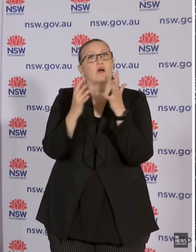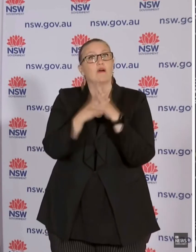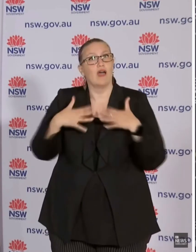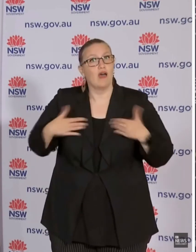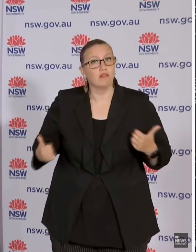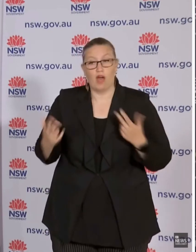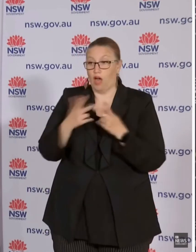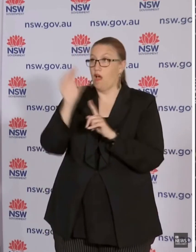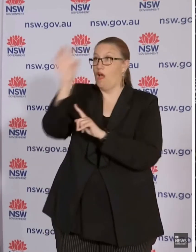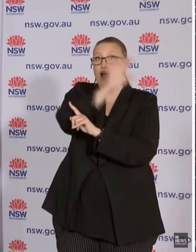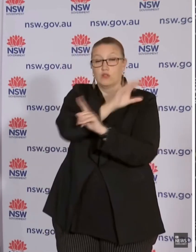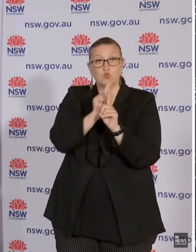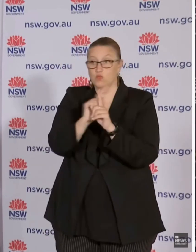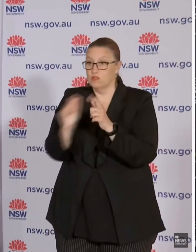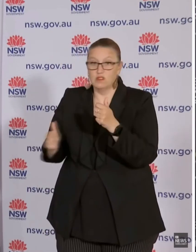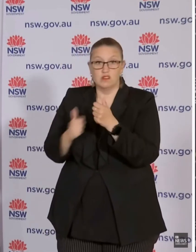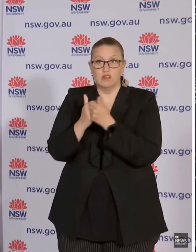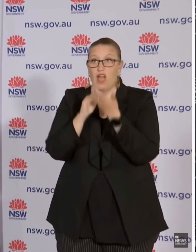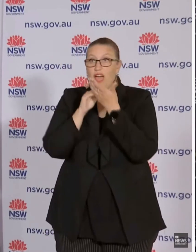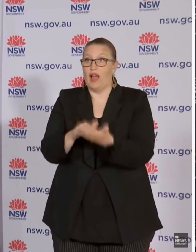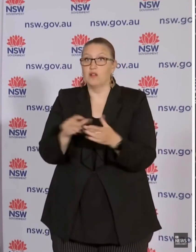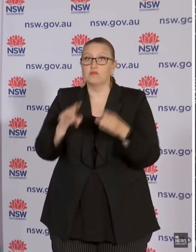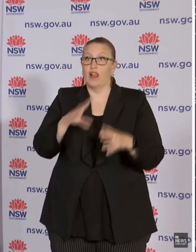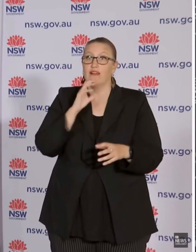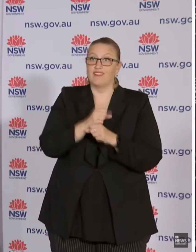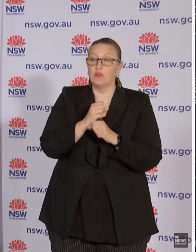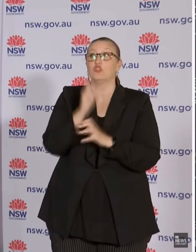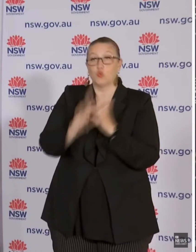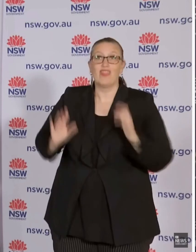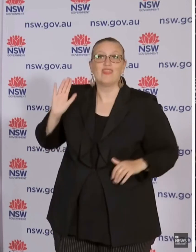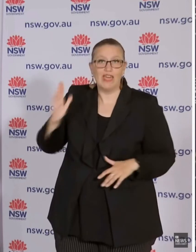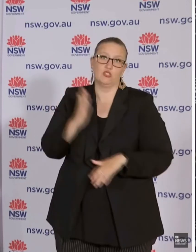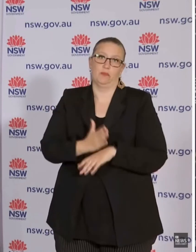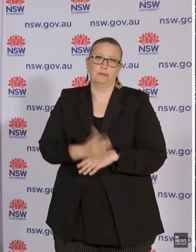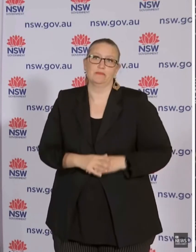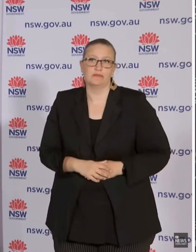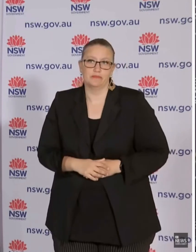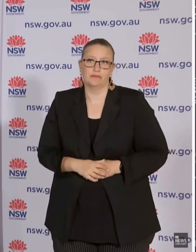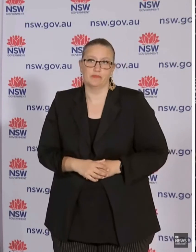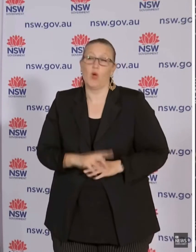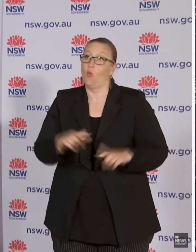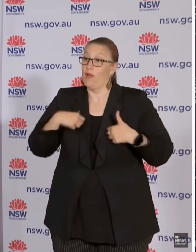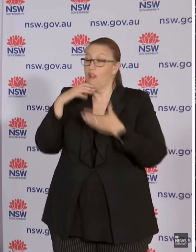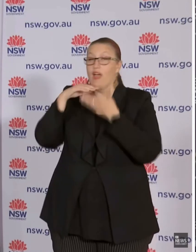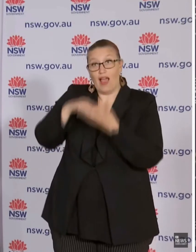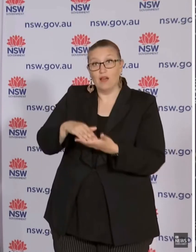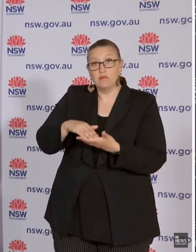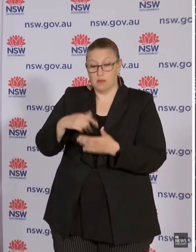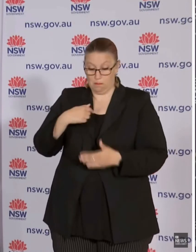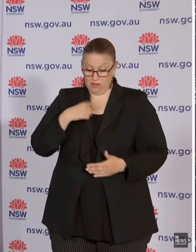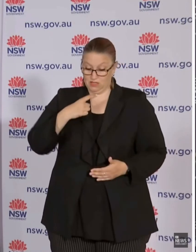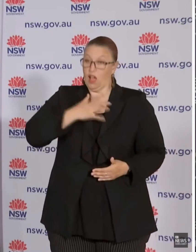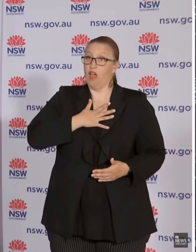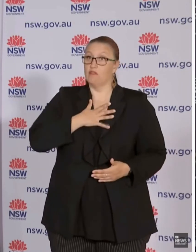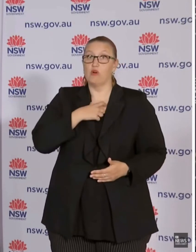and territory health, public health units, that is state health units, have stepped up to try and assist, and will continue to do that. At a personal level, I have